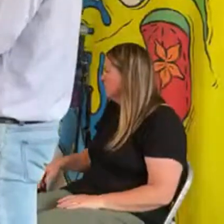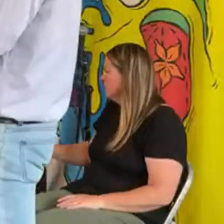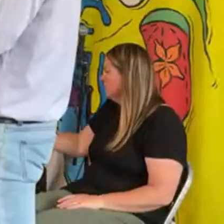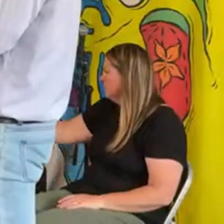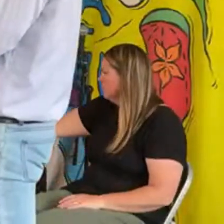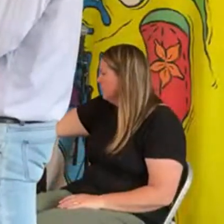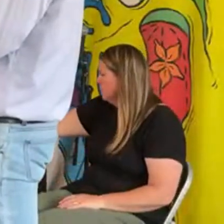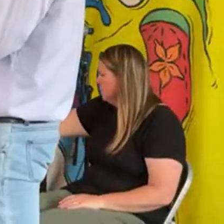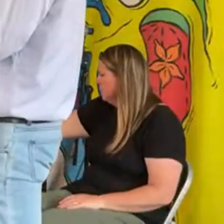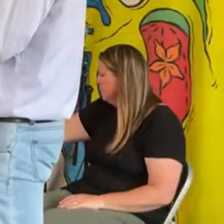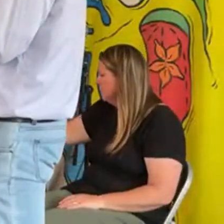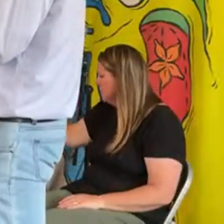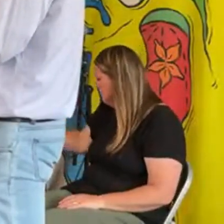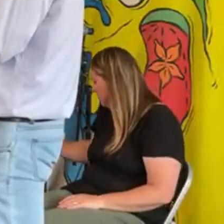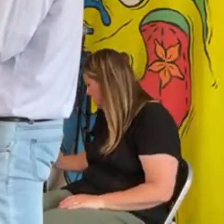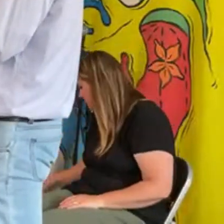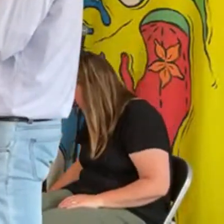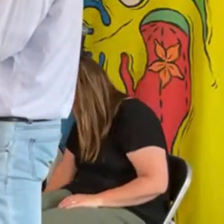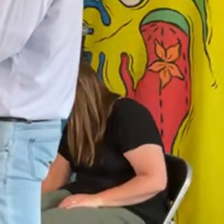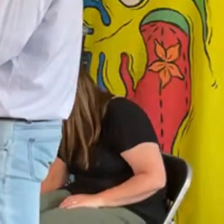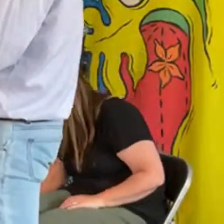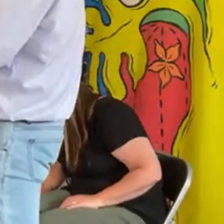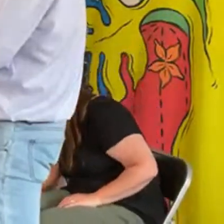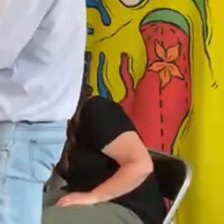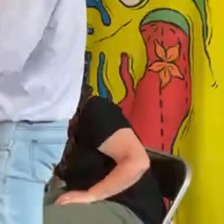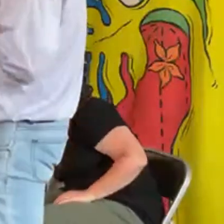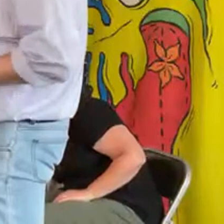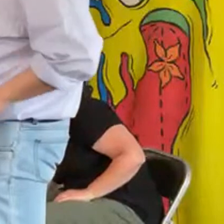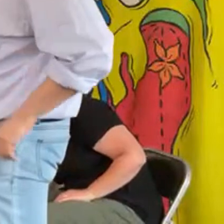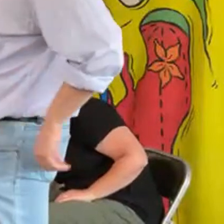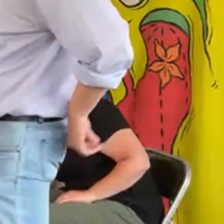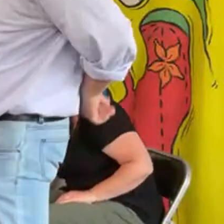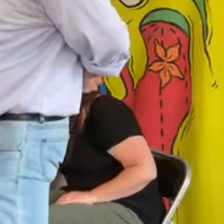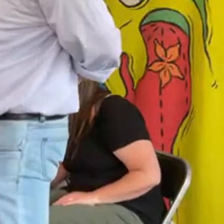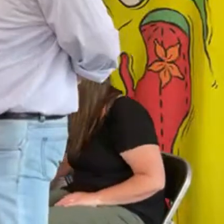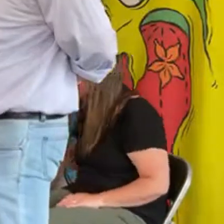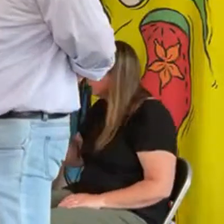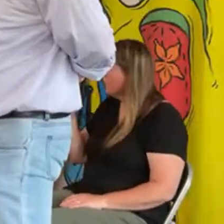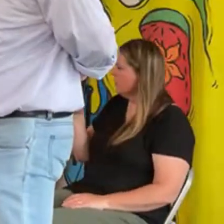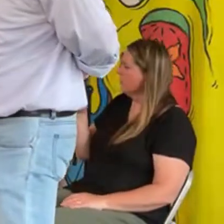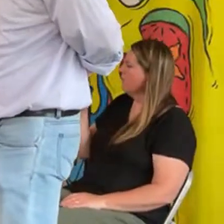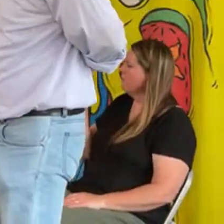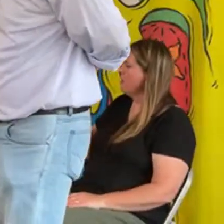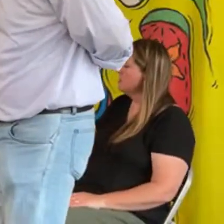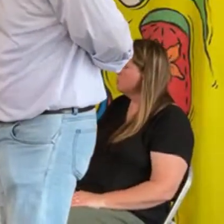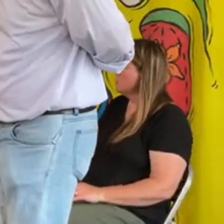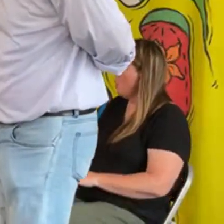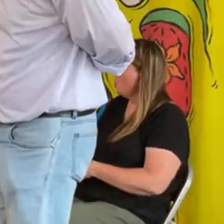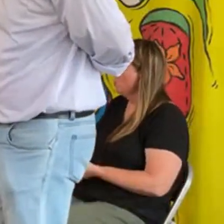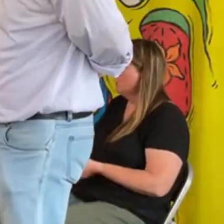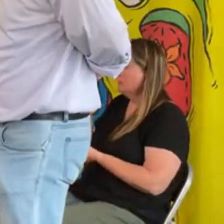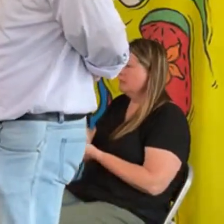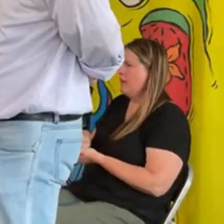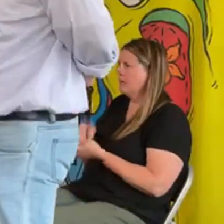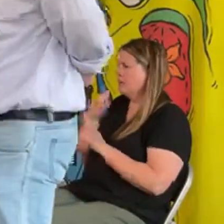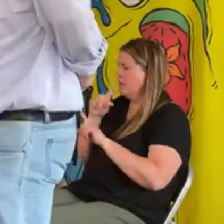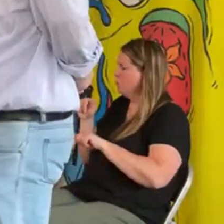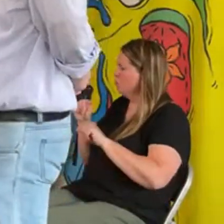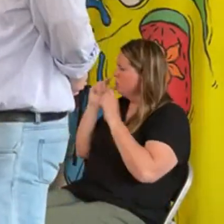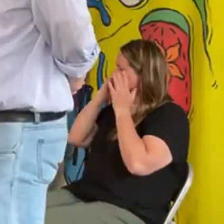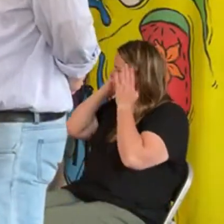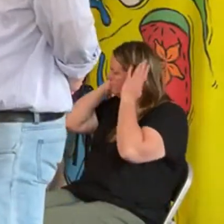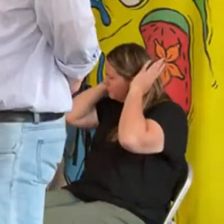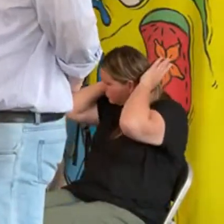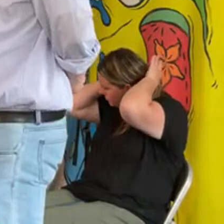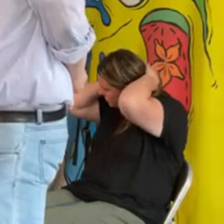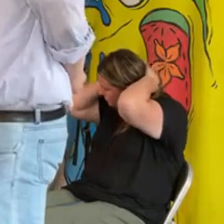Alphonse stands answerable. Next page, 15. Alphonse stands answerable. My